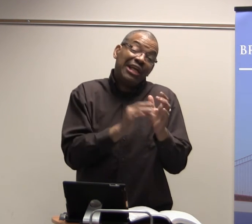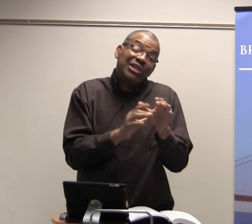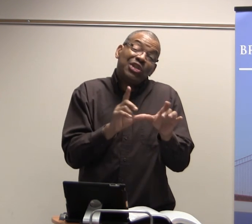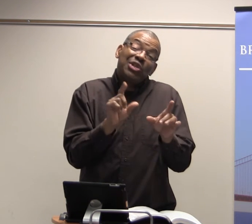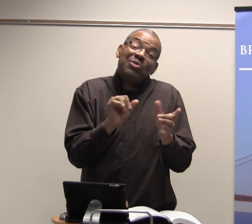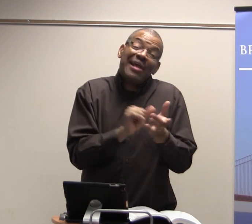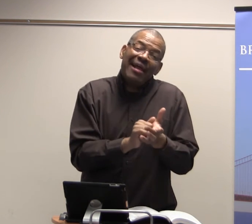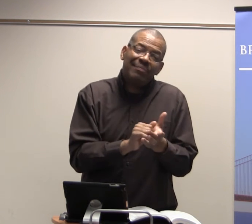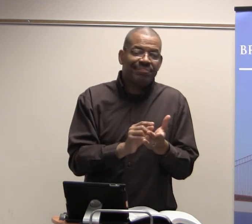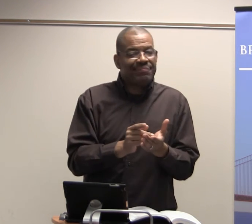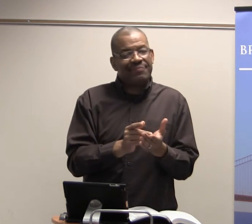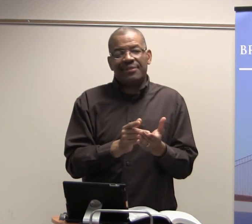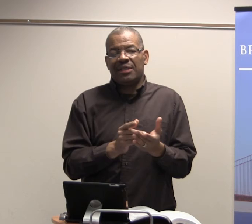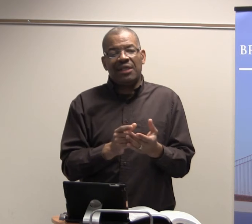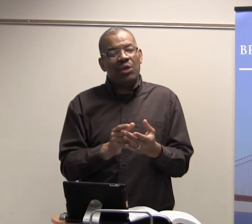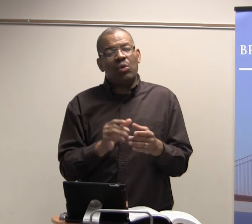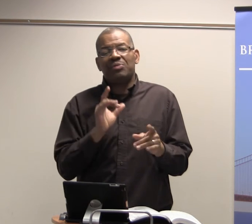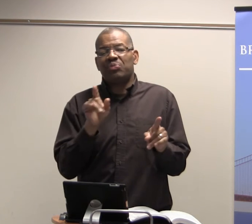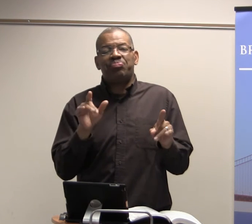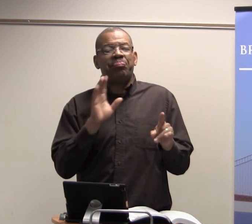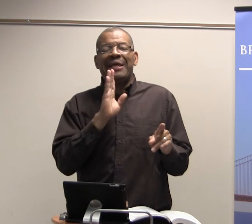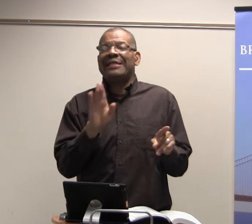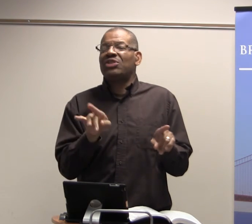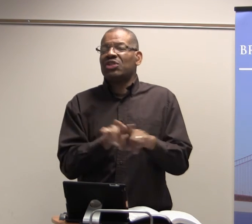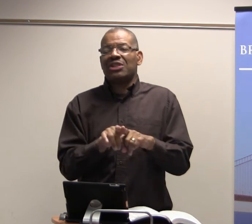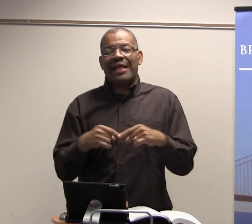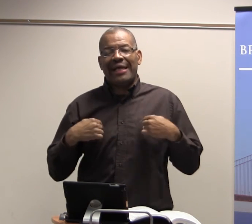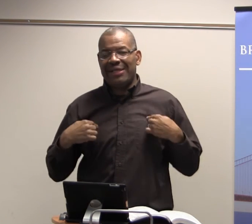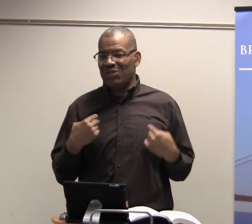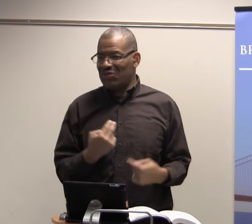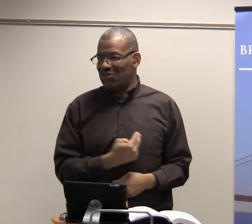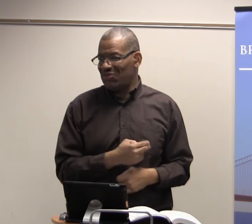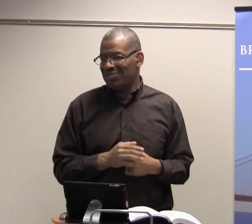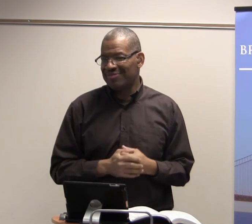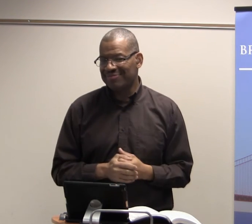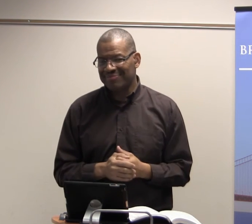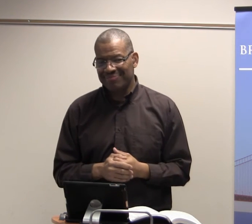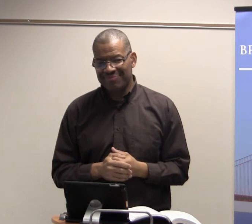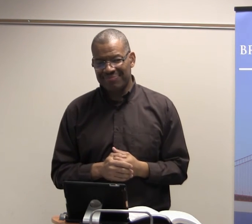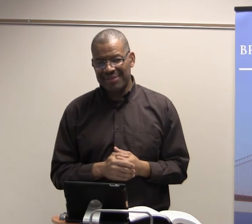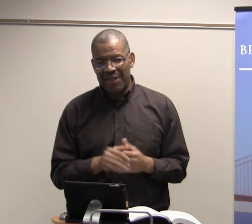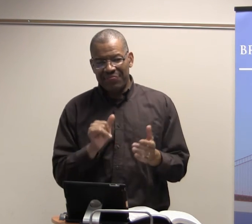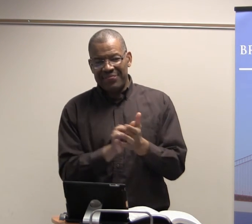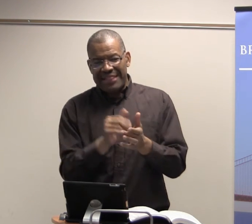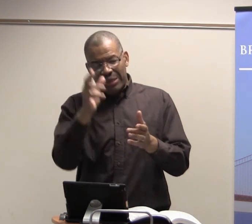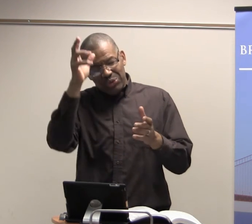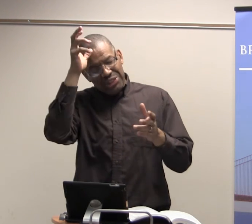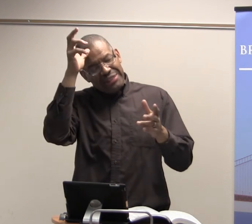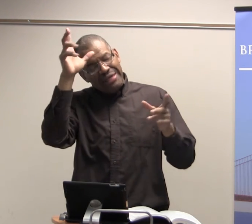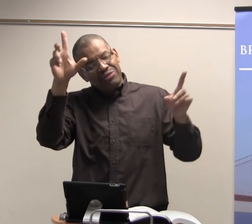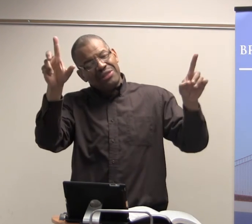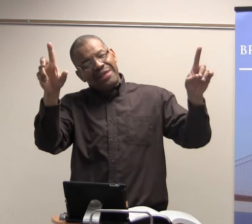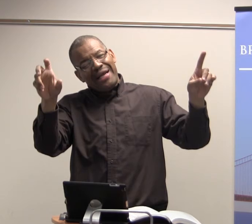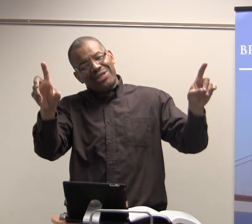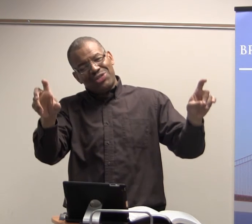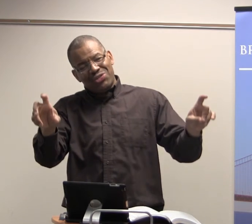Jesus do that, he will be just like us. That was the devil's tics.